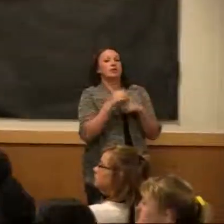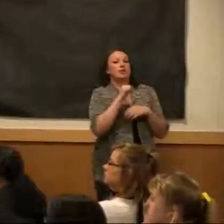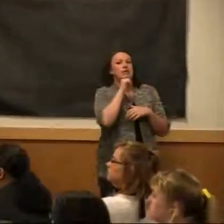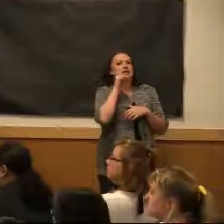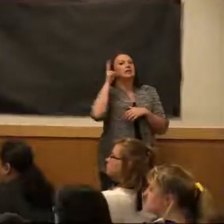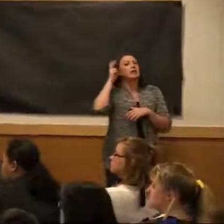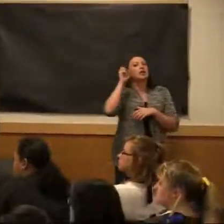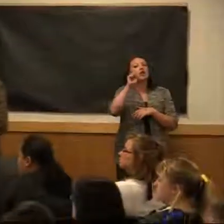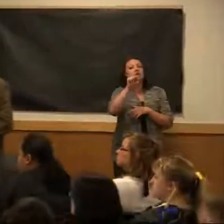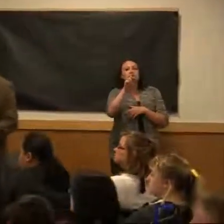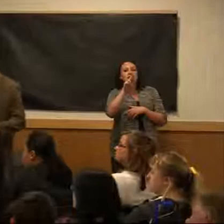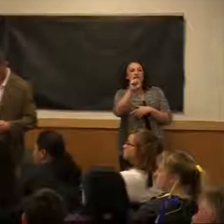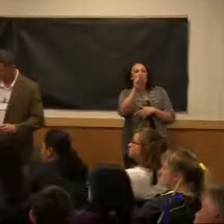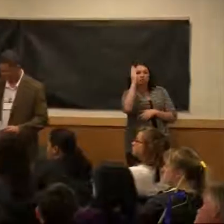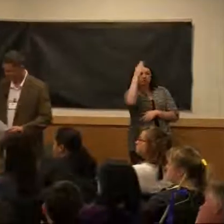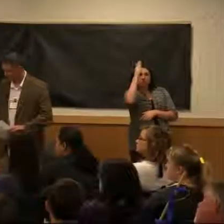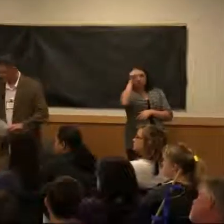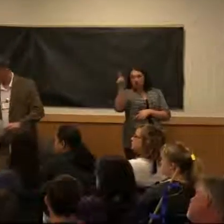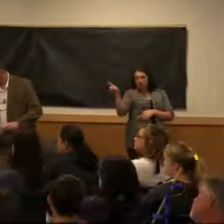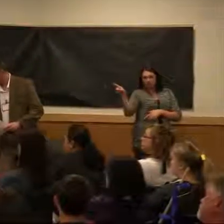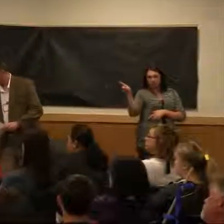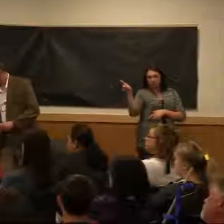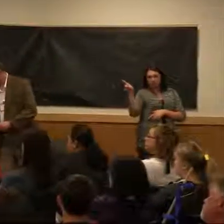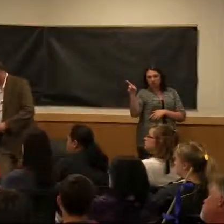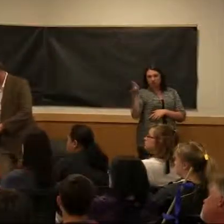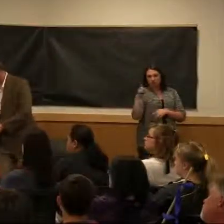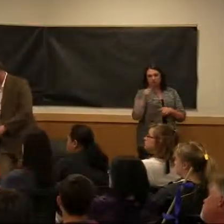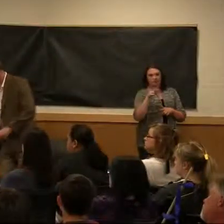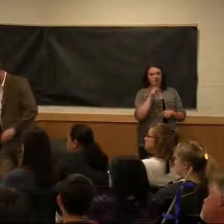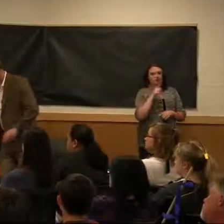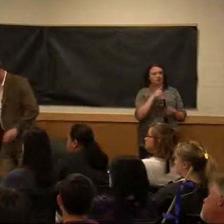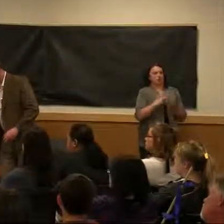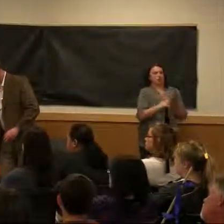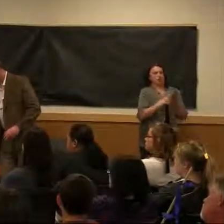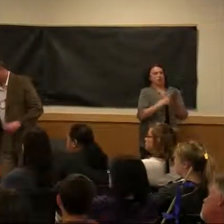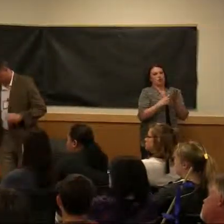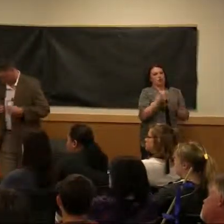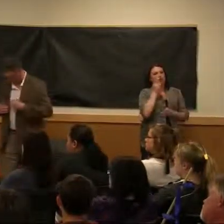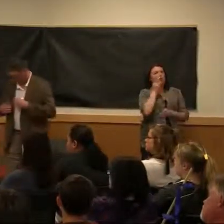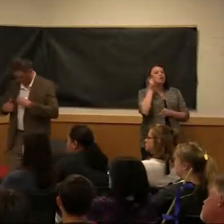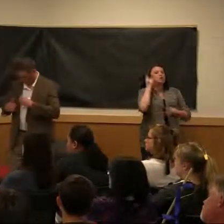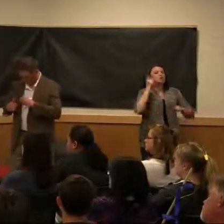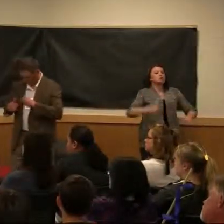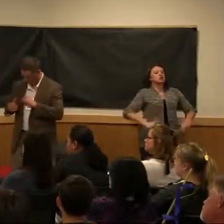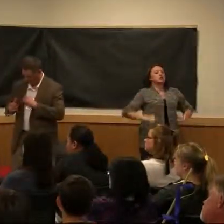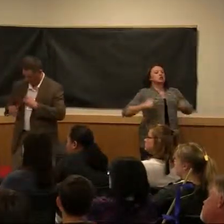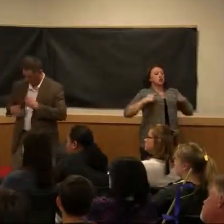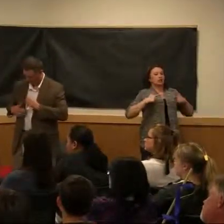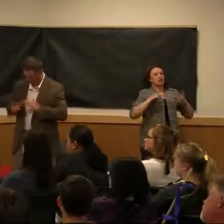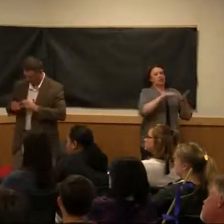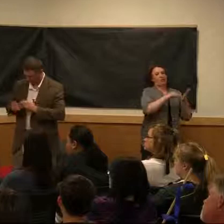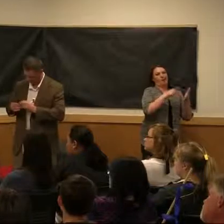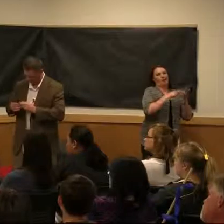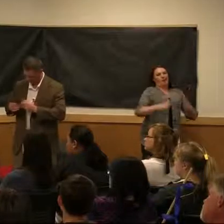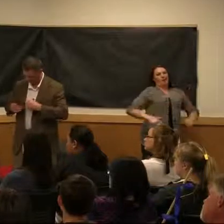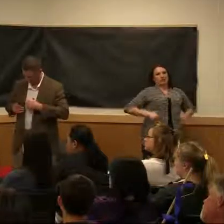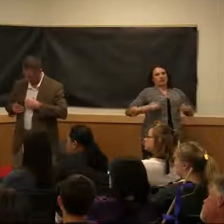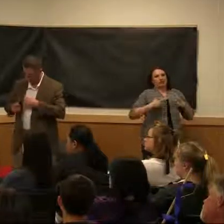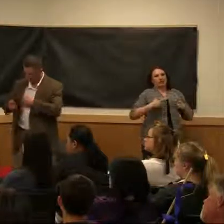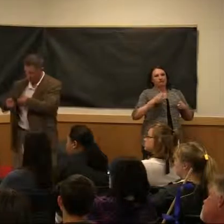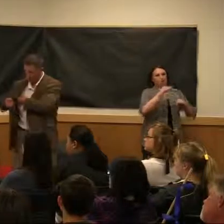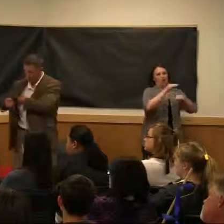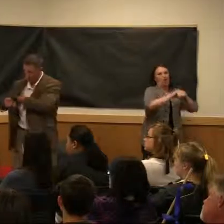hear Sarah talk about residential life, which is living at college. So I'd open up